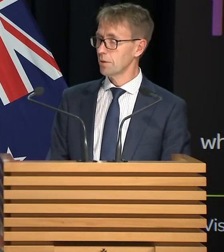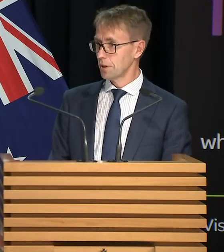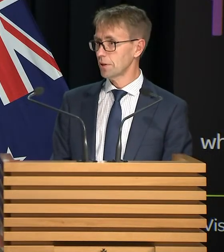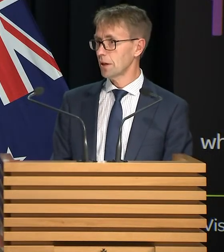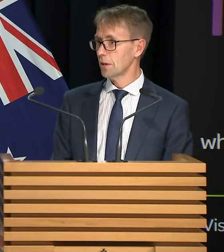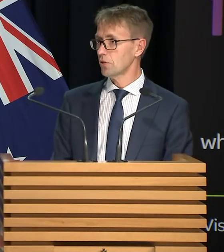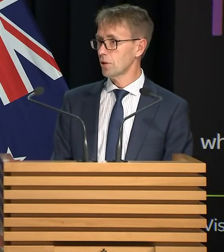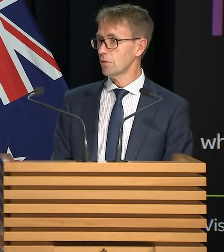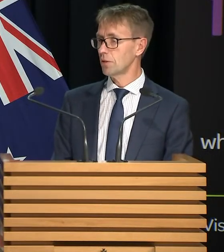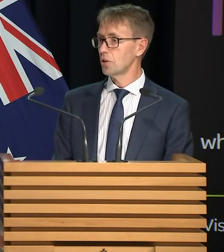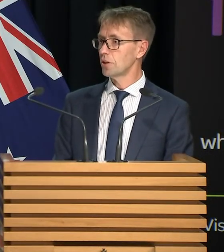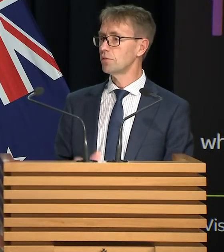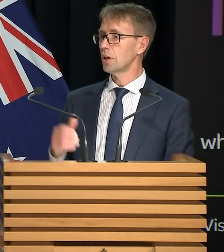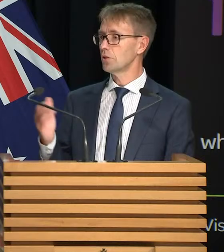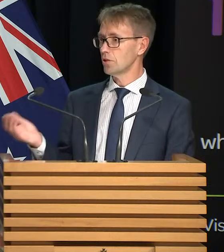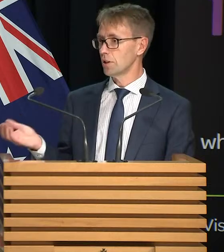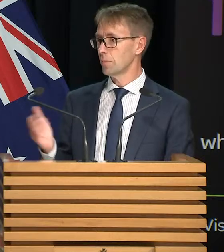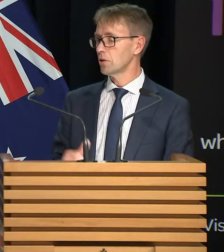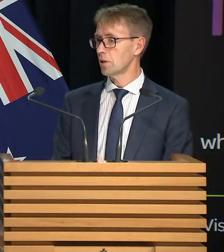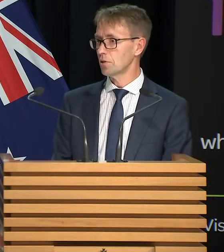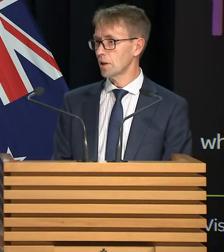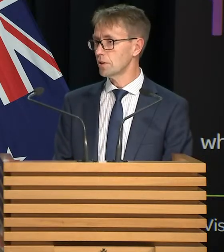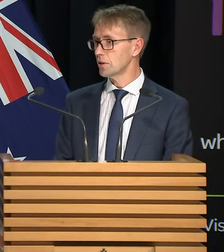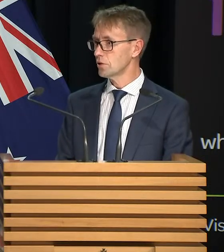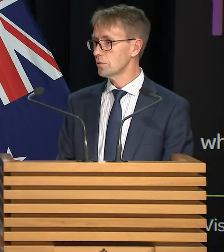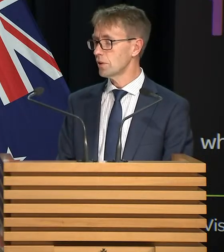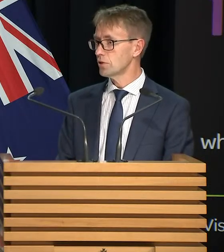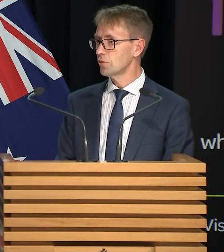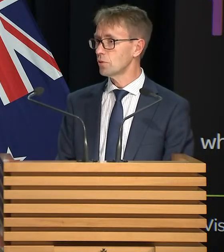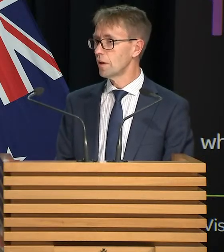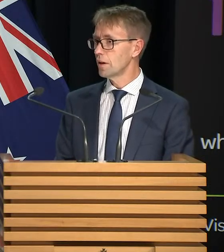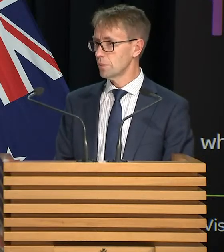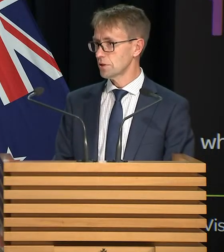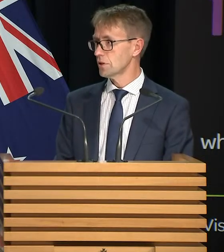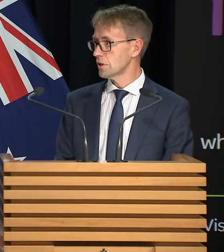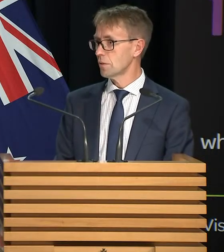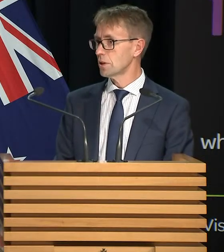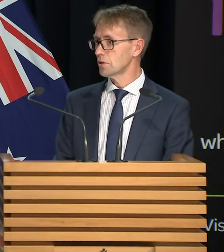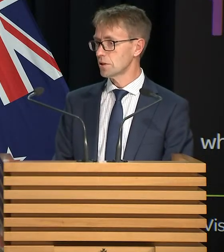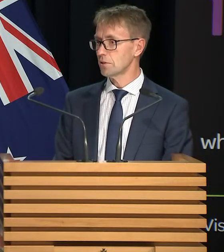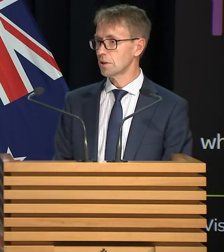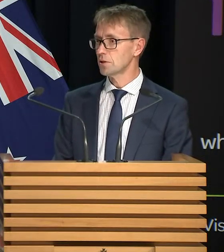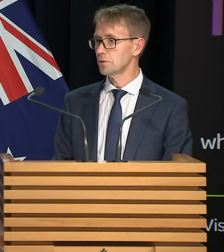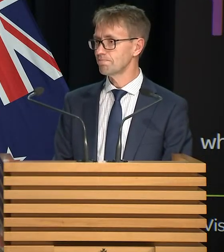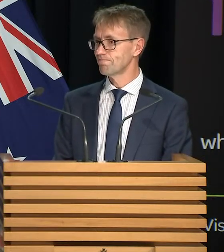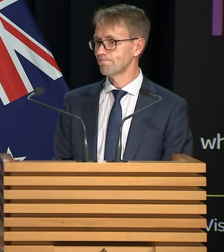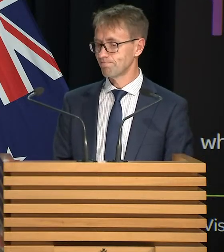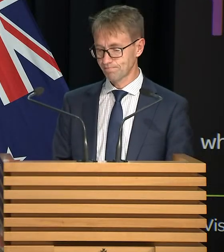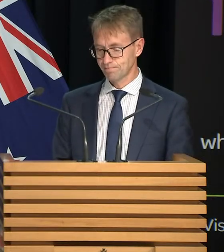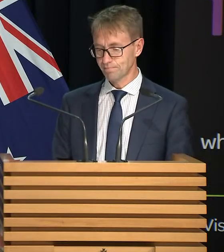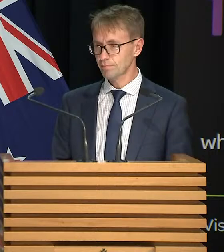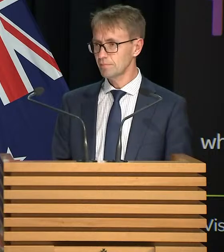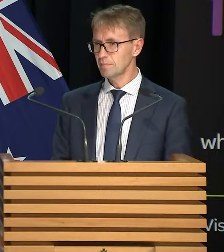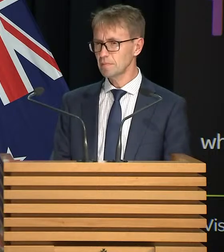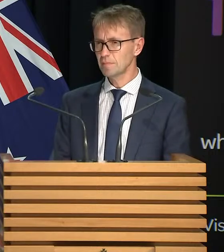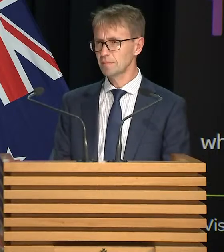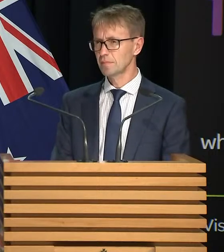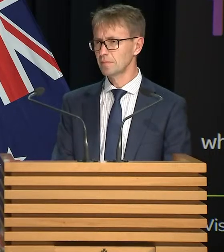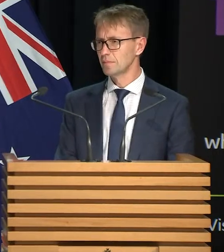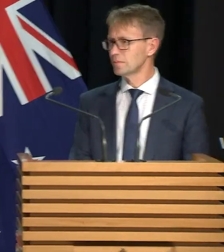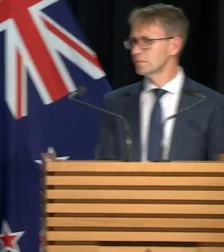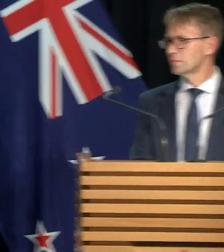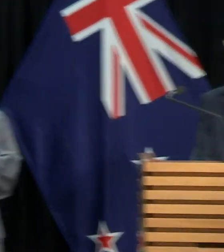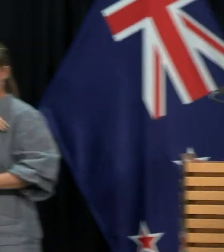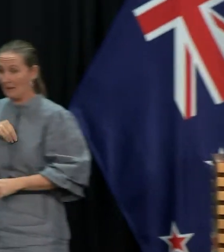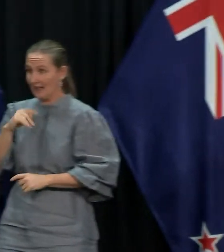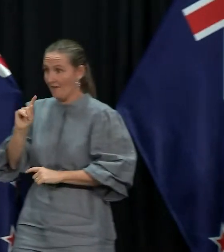be recommended? And so I've got the advice. It's now been translated into advice for ministers, and they'll be considering it soon. Okay, so I'm just going to finish then